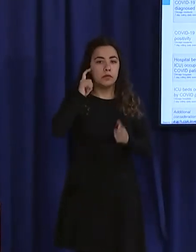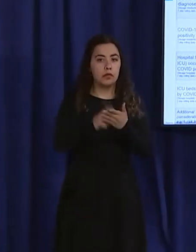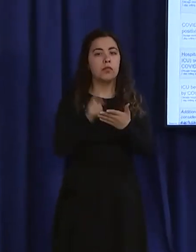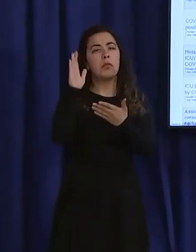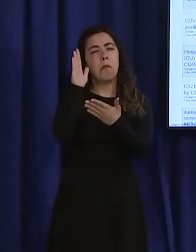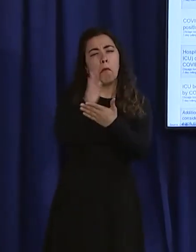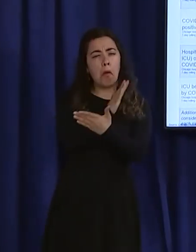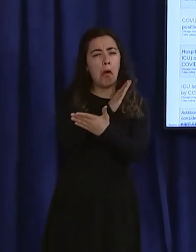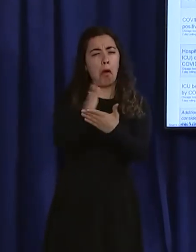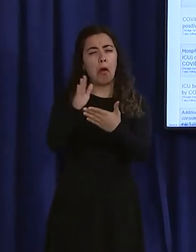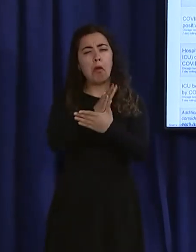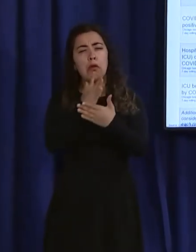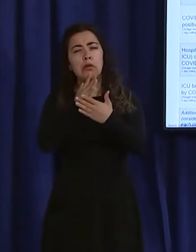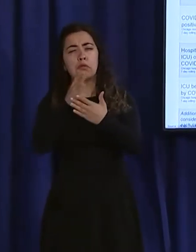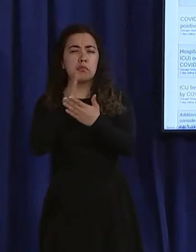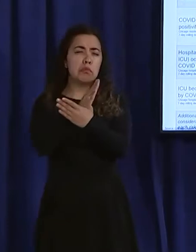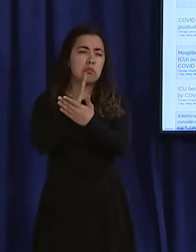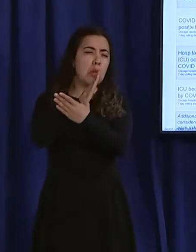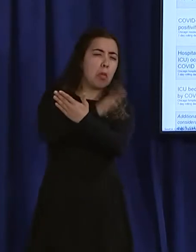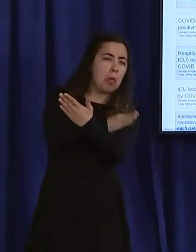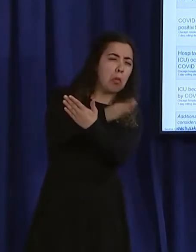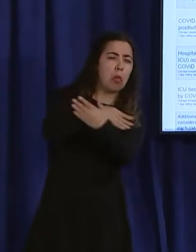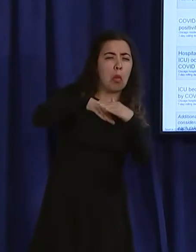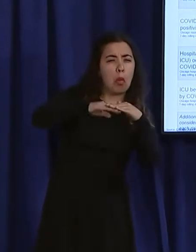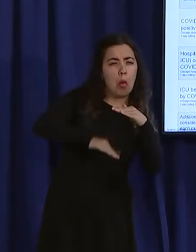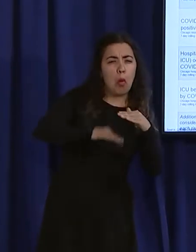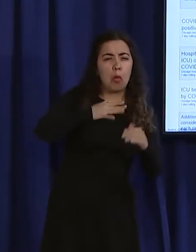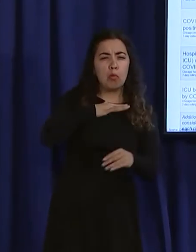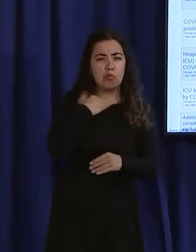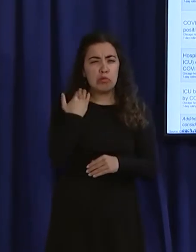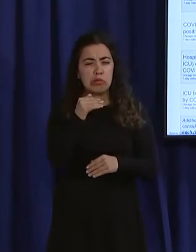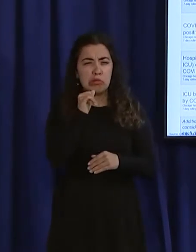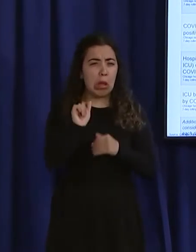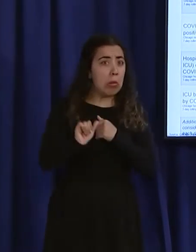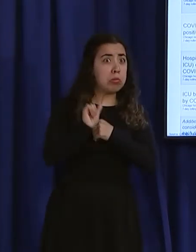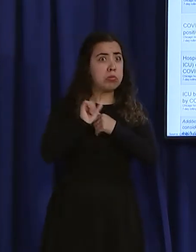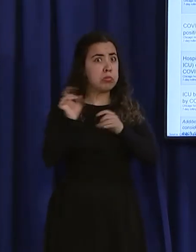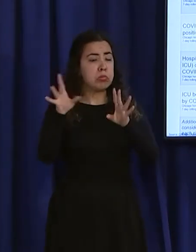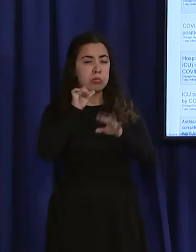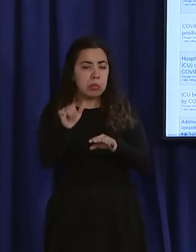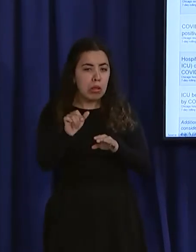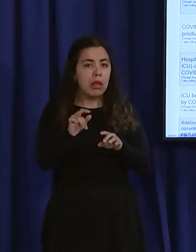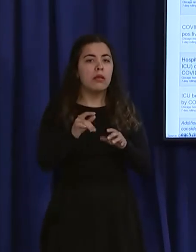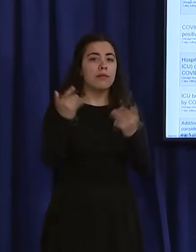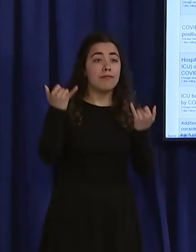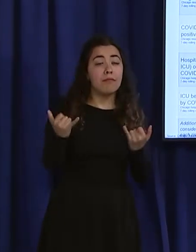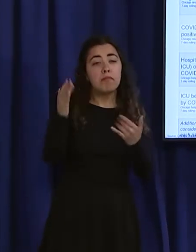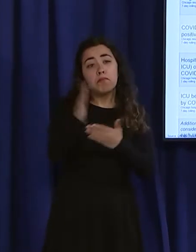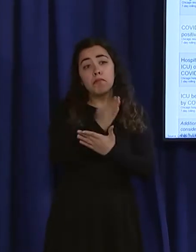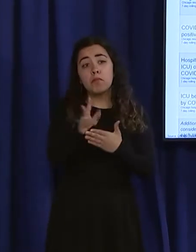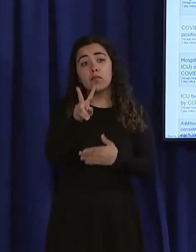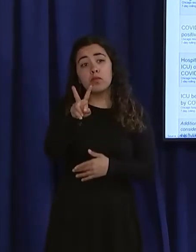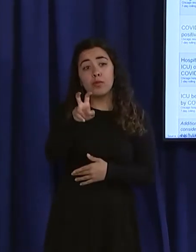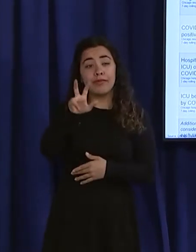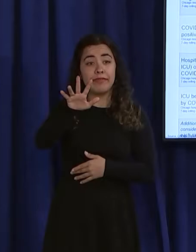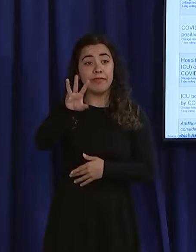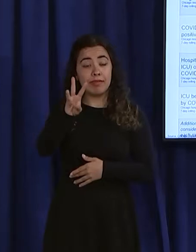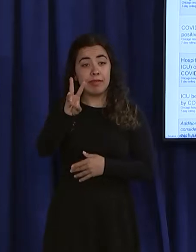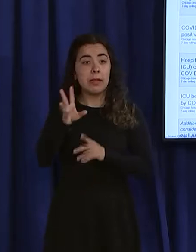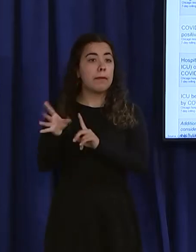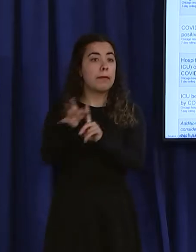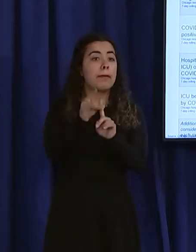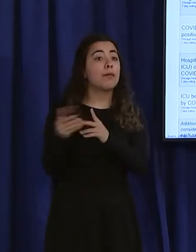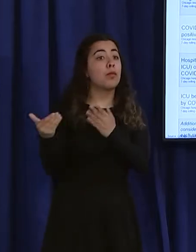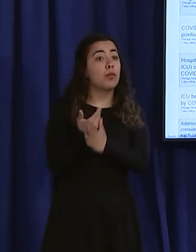or lower risk level. So we're currently averaging 256 new cases per day. Remember,